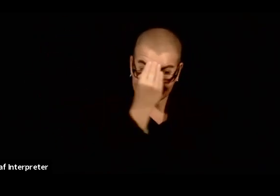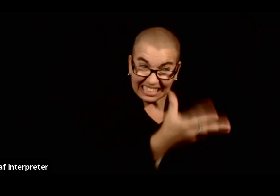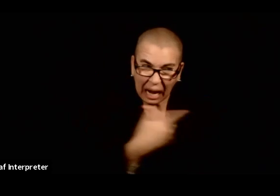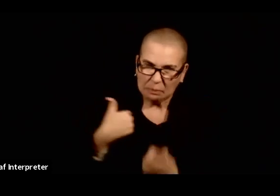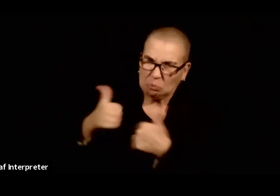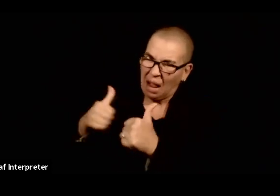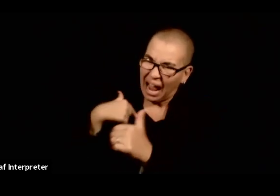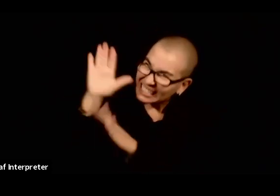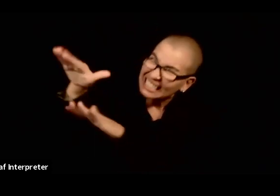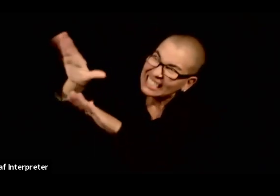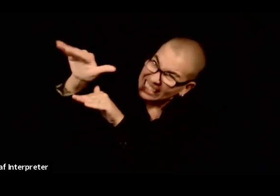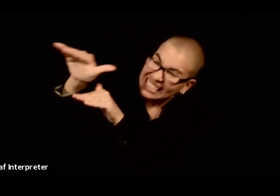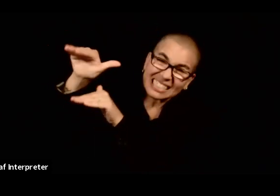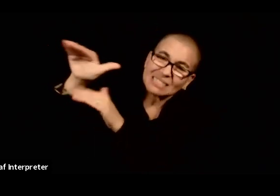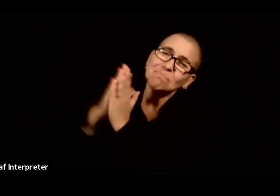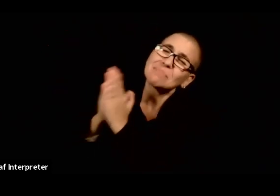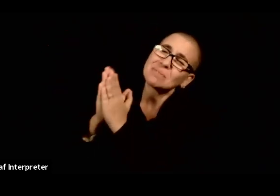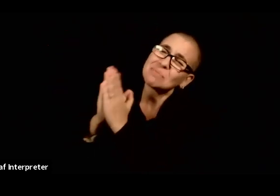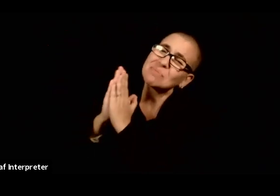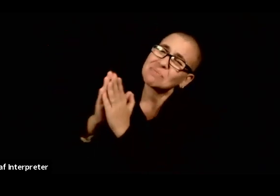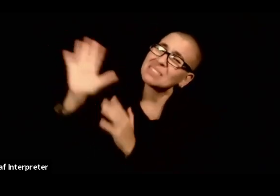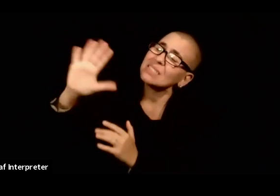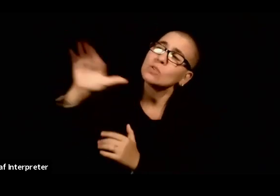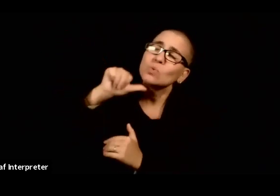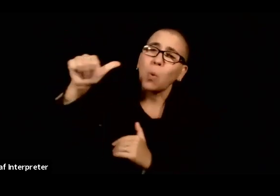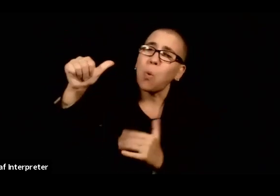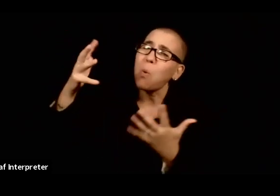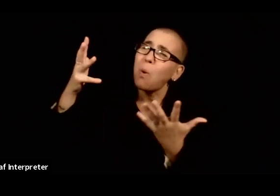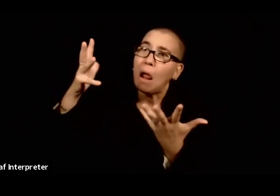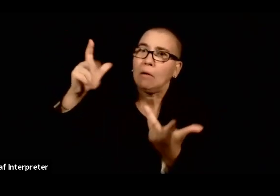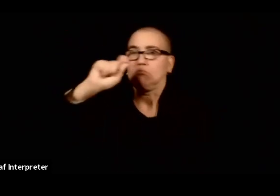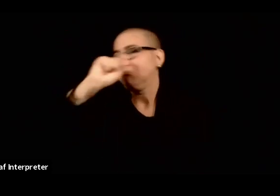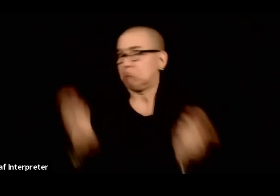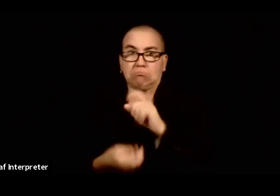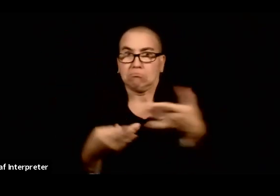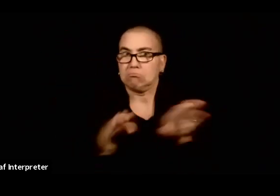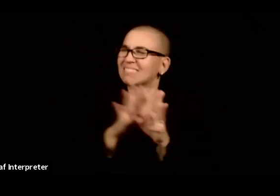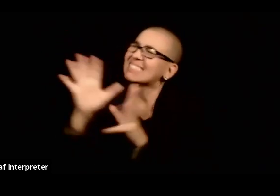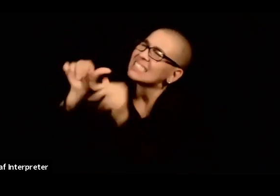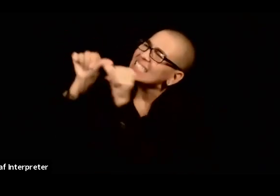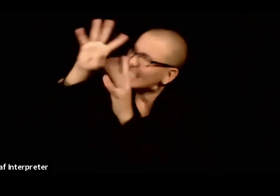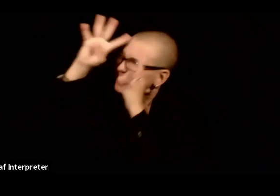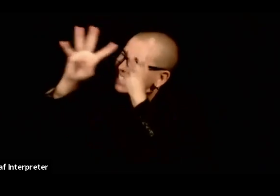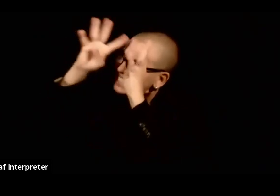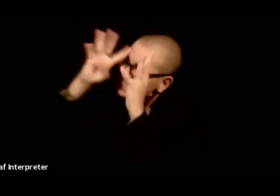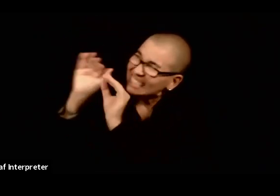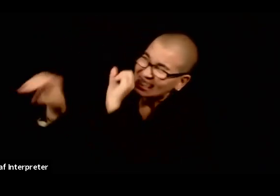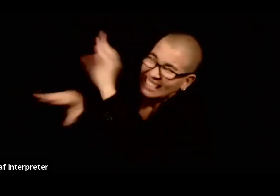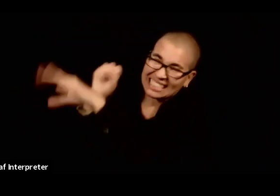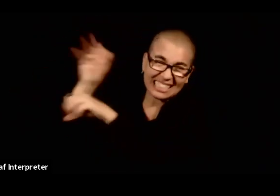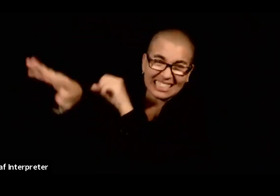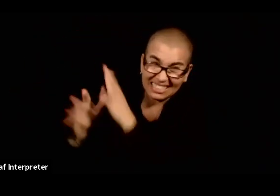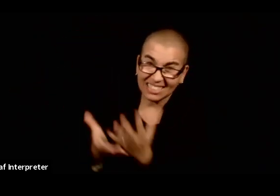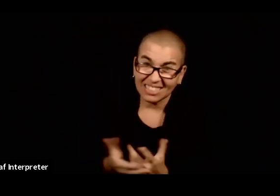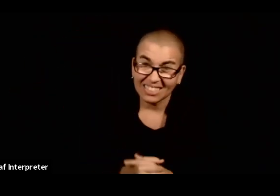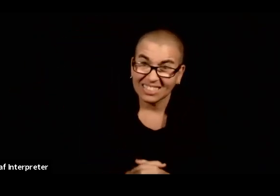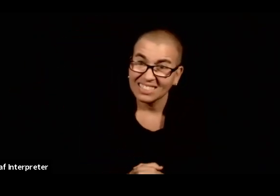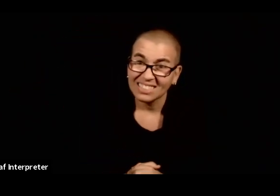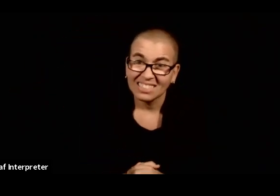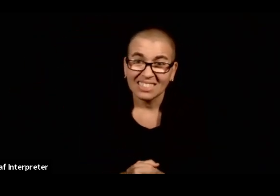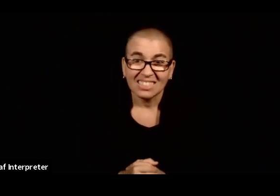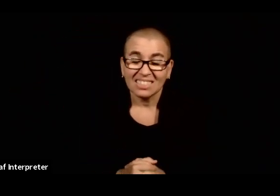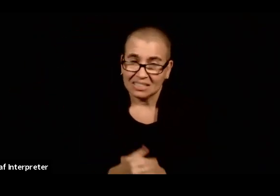was starting to become more detached. At times, I wasn't even confident she knew me at all. Even with the outdoor